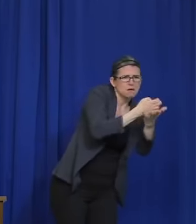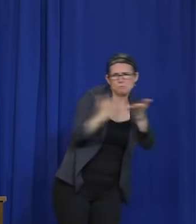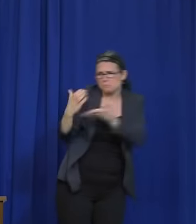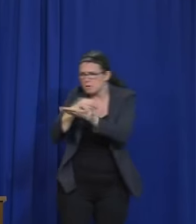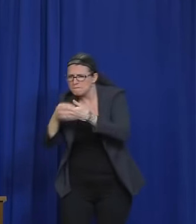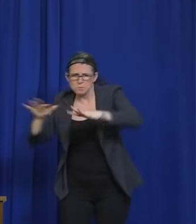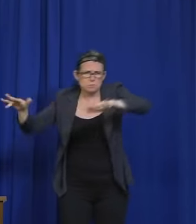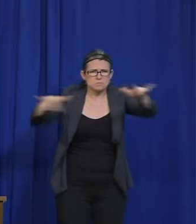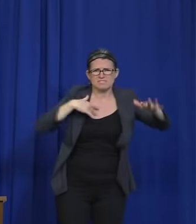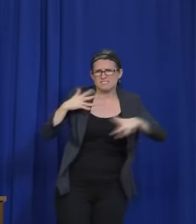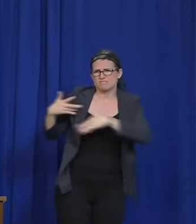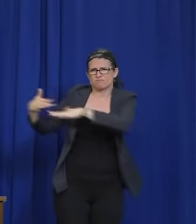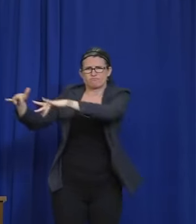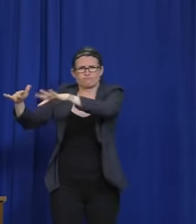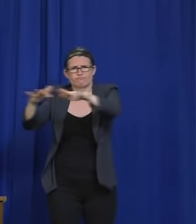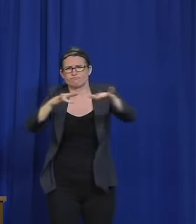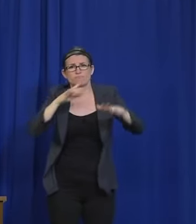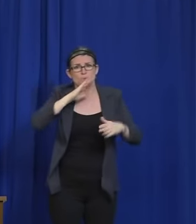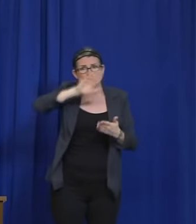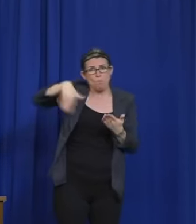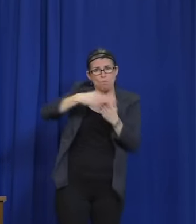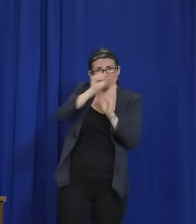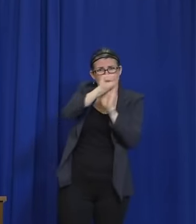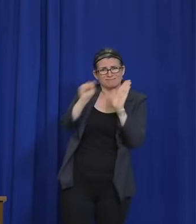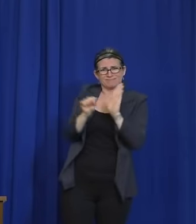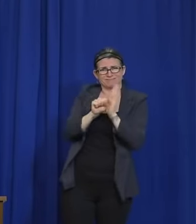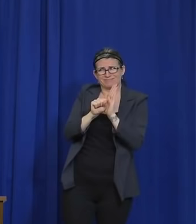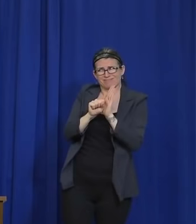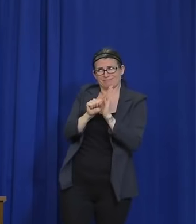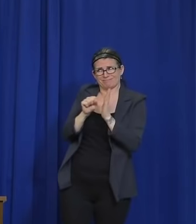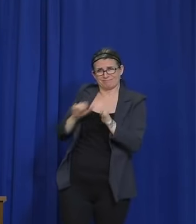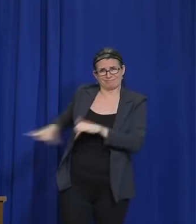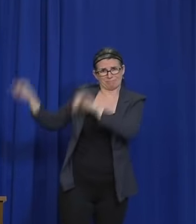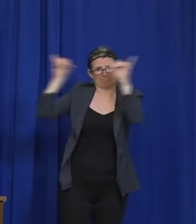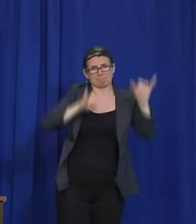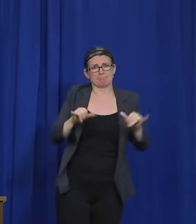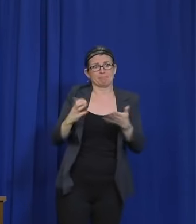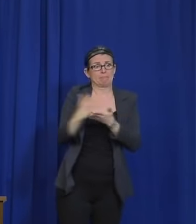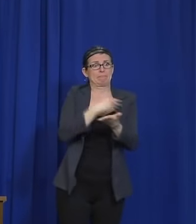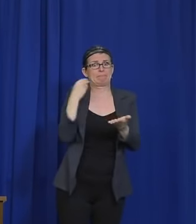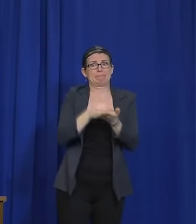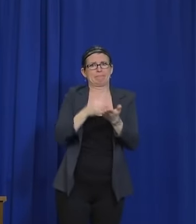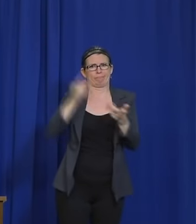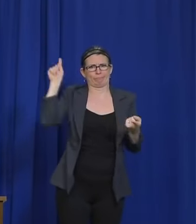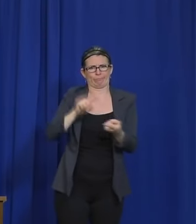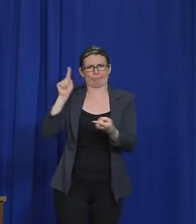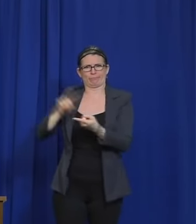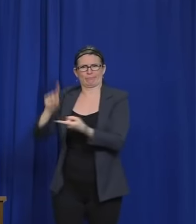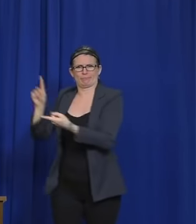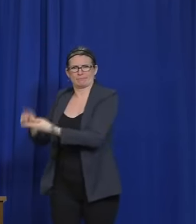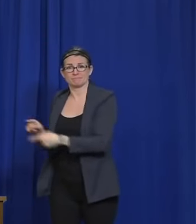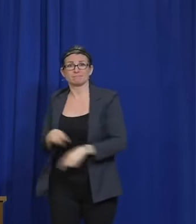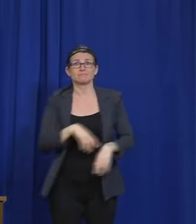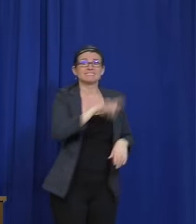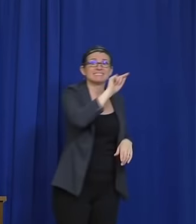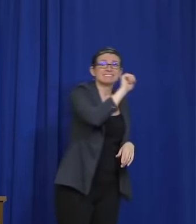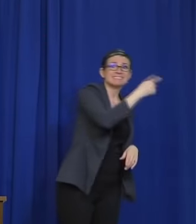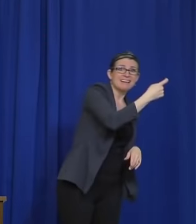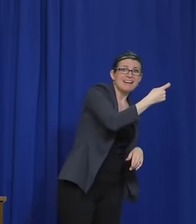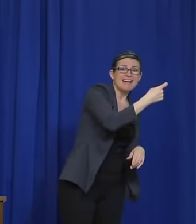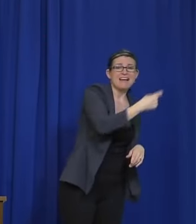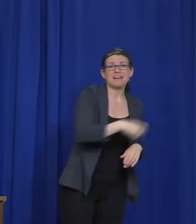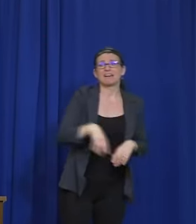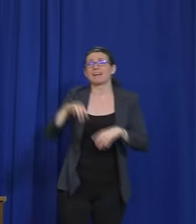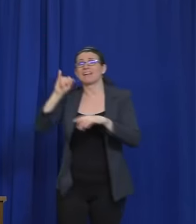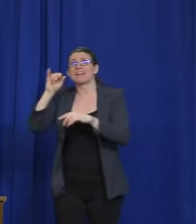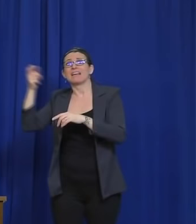state is down in revenues, both sales taxes and income taxes. And I imagine the towns and cities are